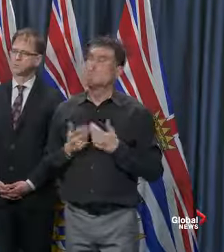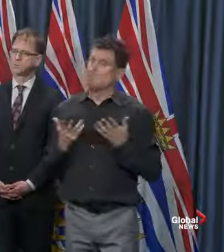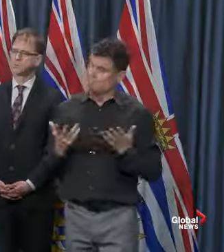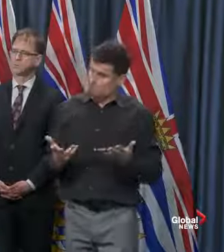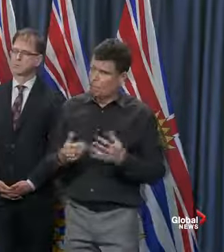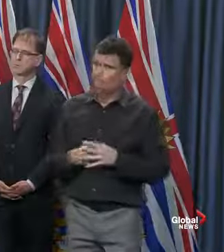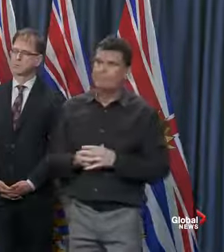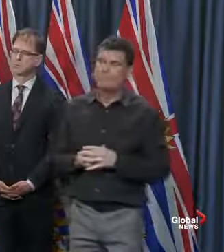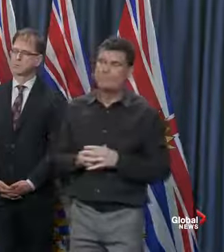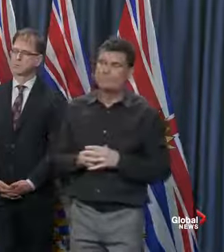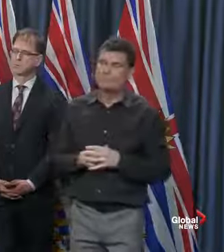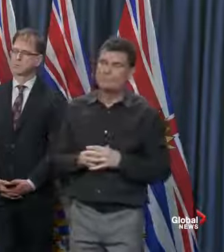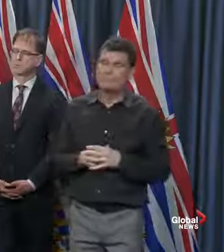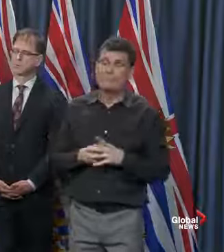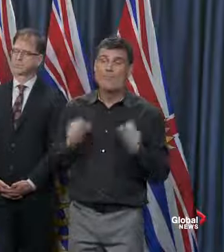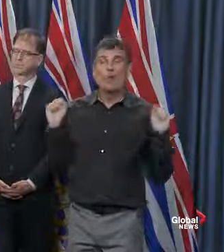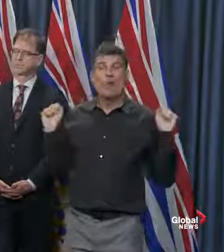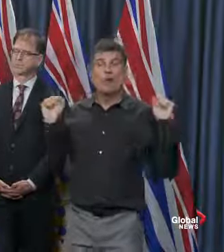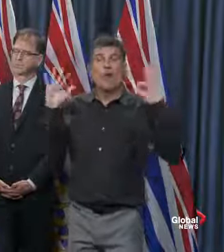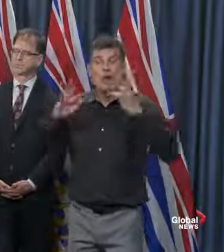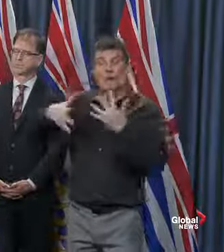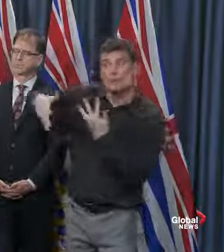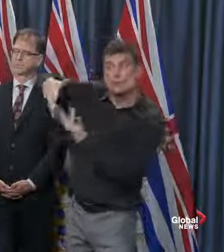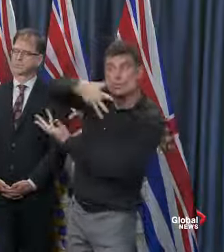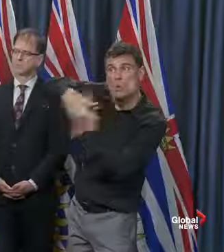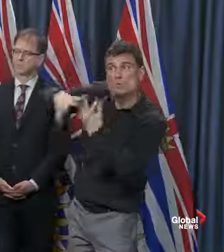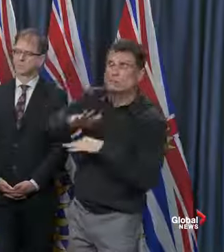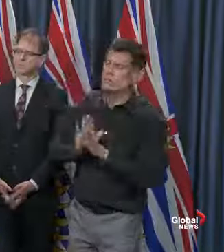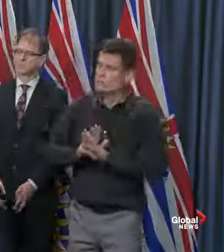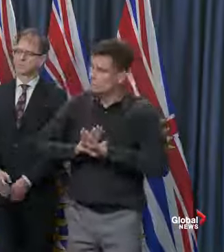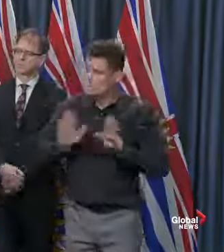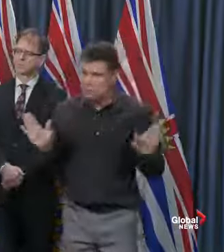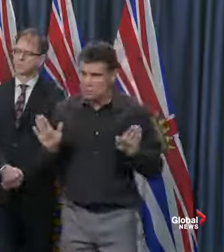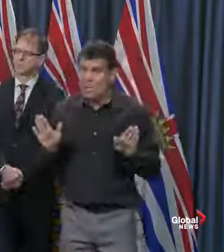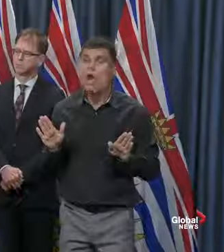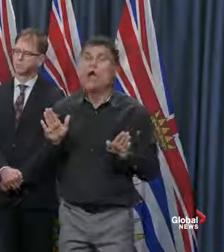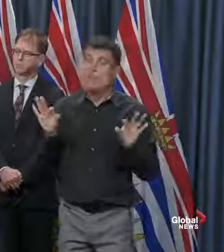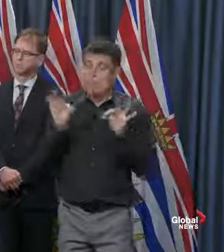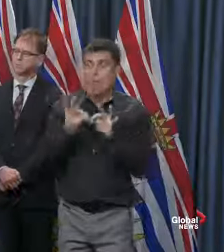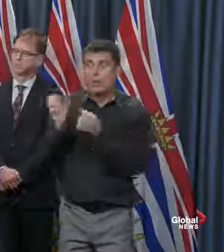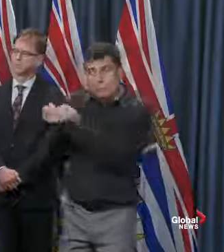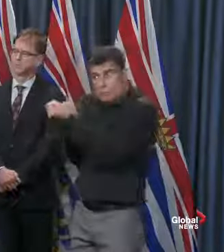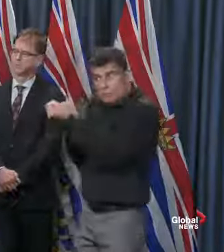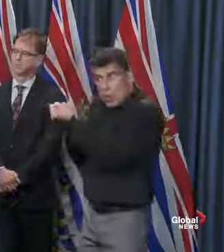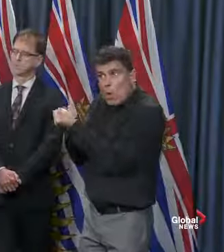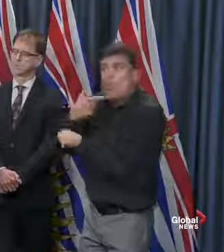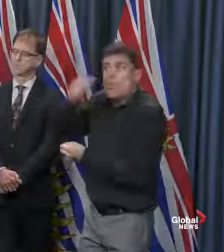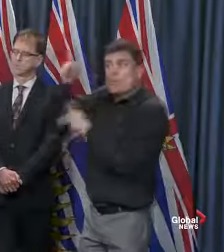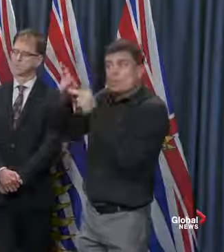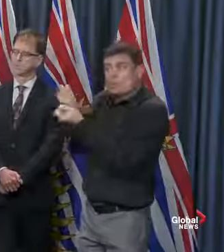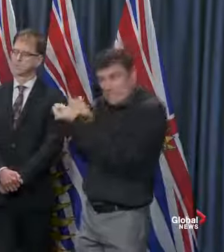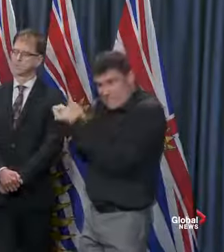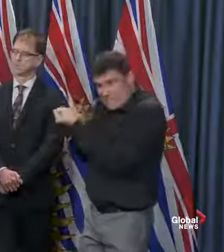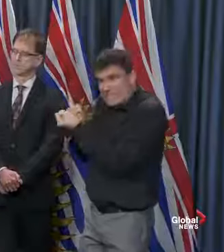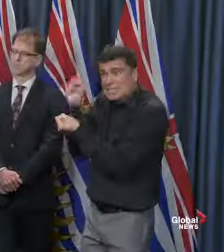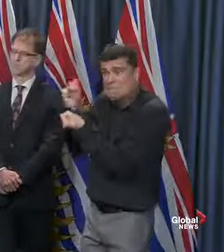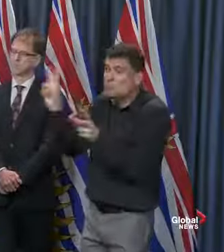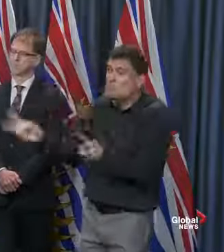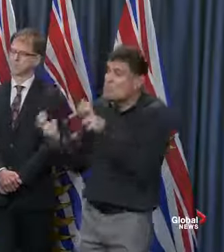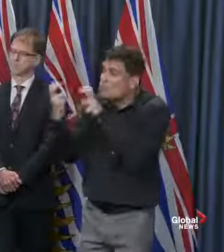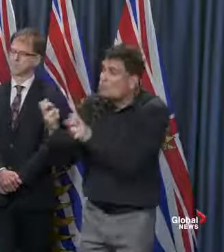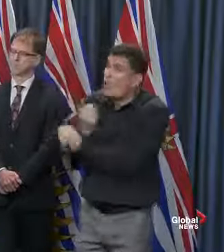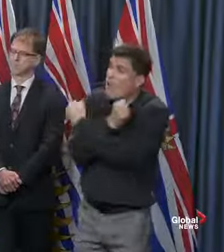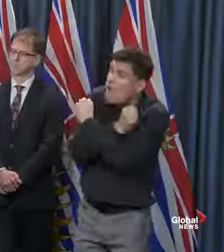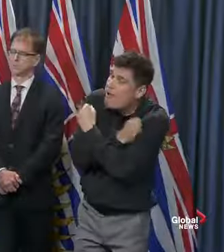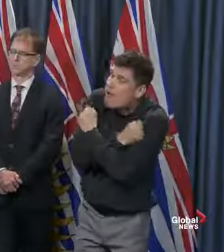in the community. We need to support our seniors, and there's many ways we can do that. Instead of taking the kids over to visit,